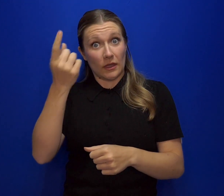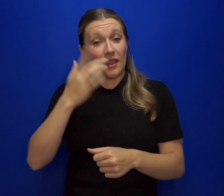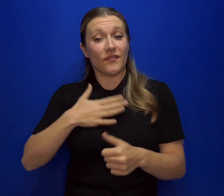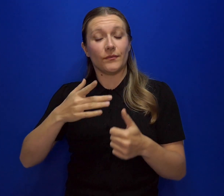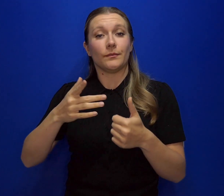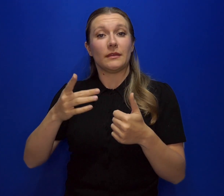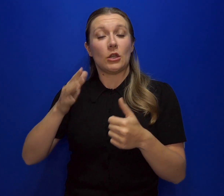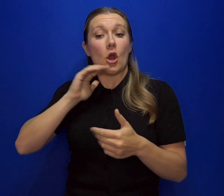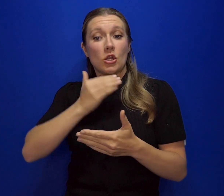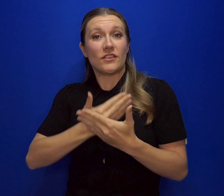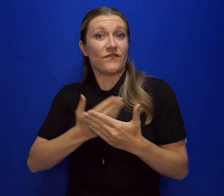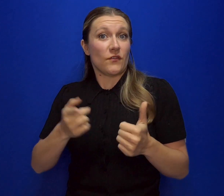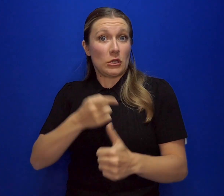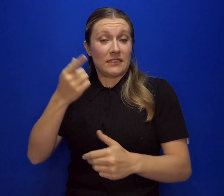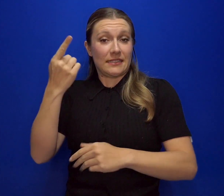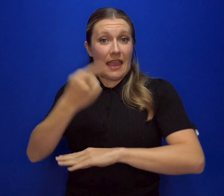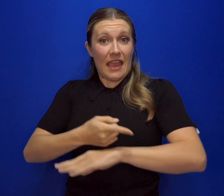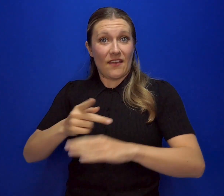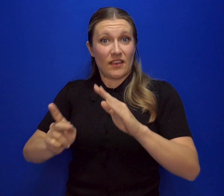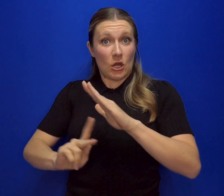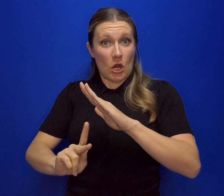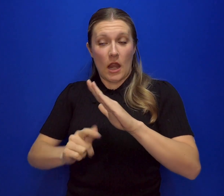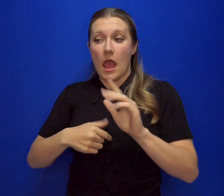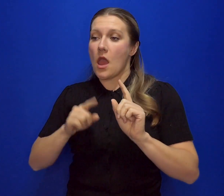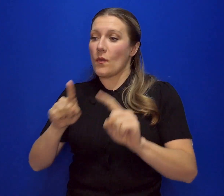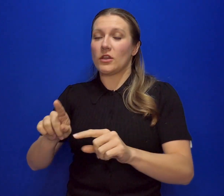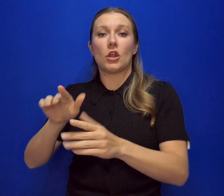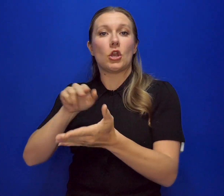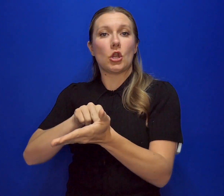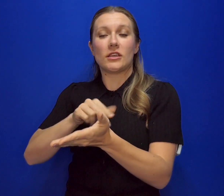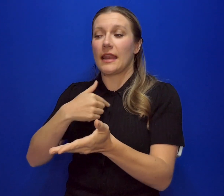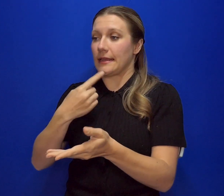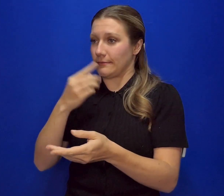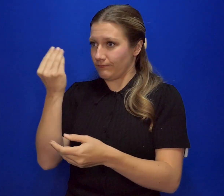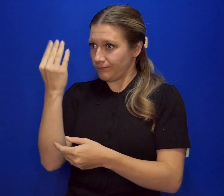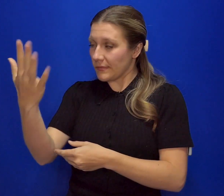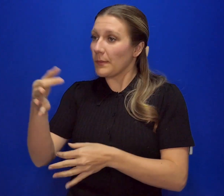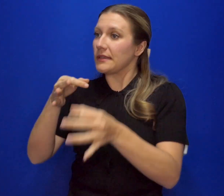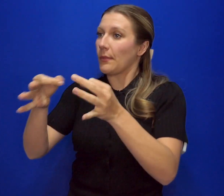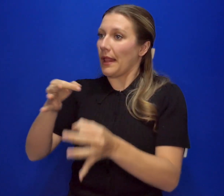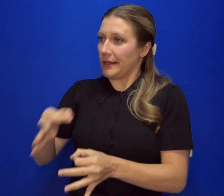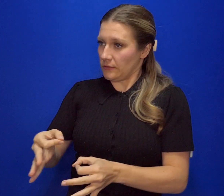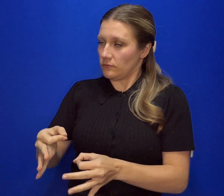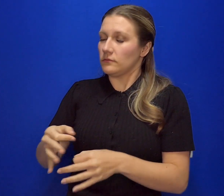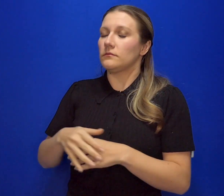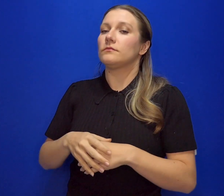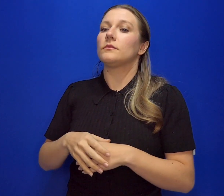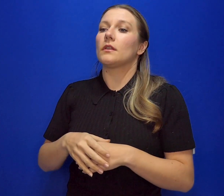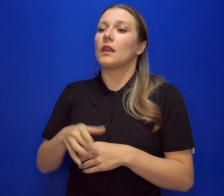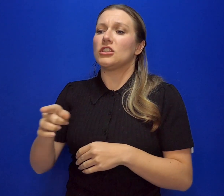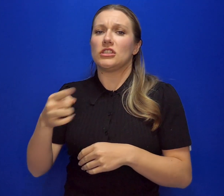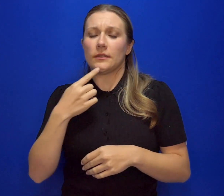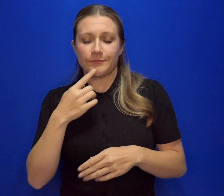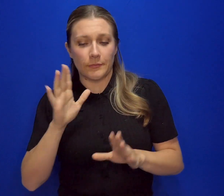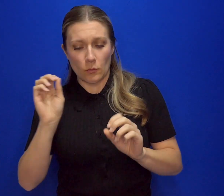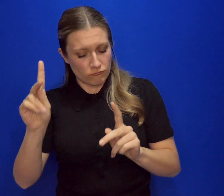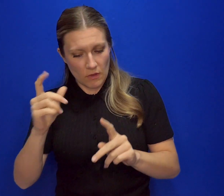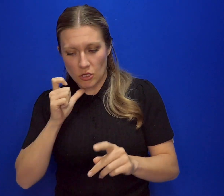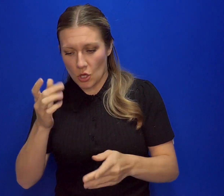to kindergarten, I went to the nurse and I said, let me explain all this stuff to you. I explained it all to her. And she goes, don't